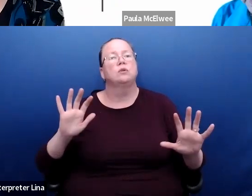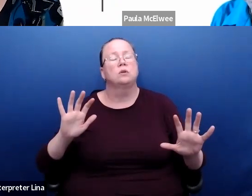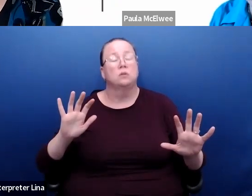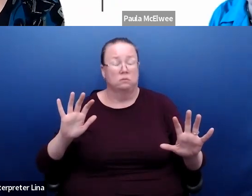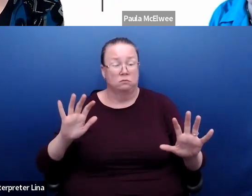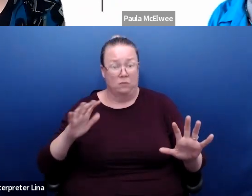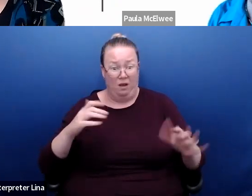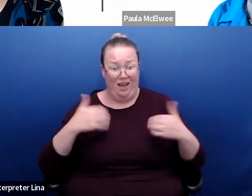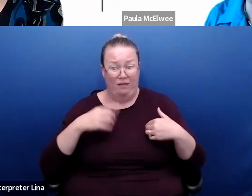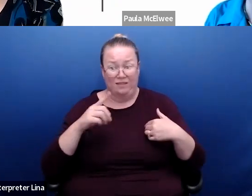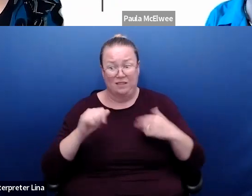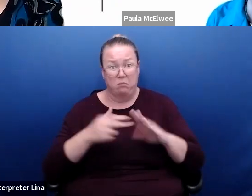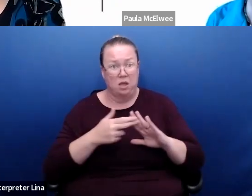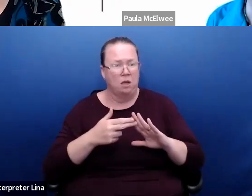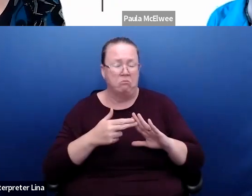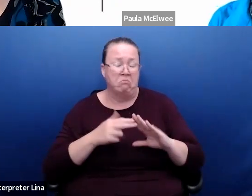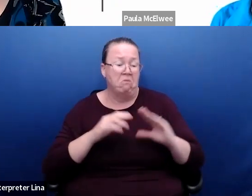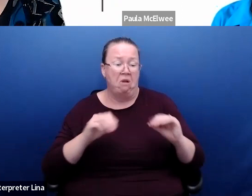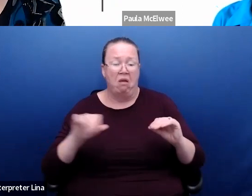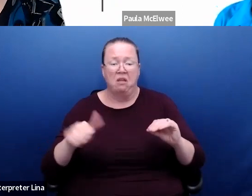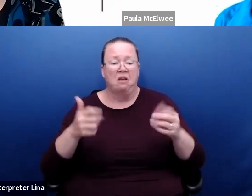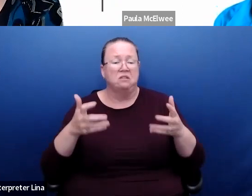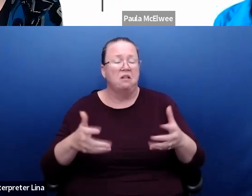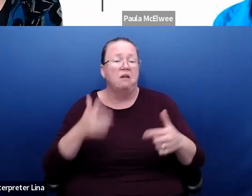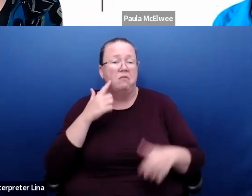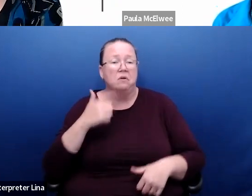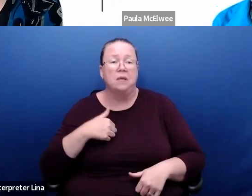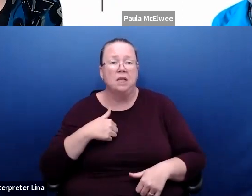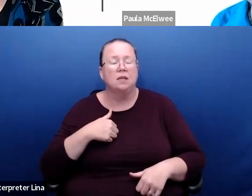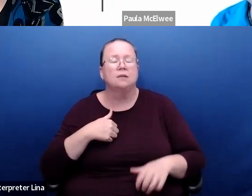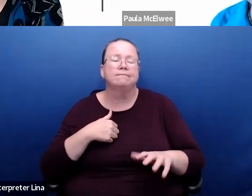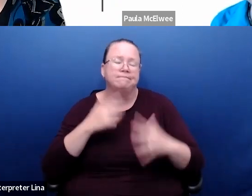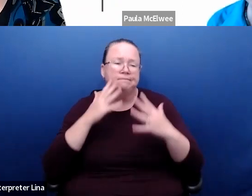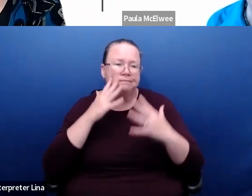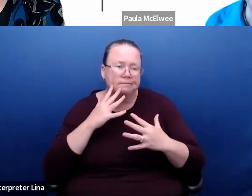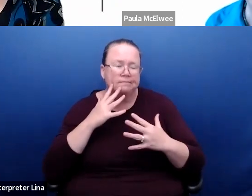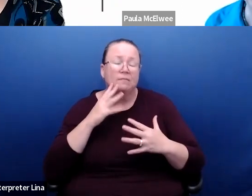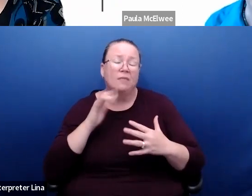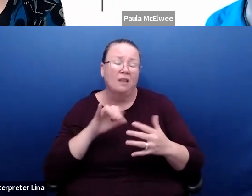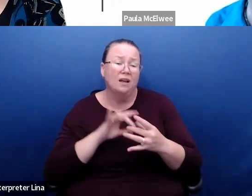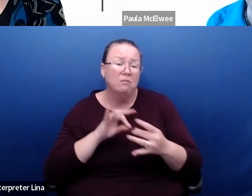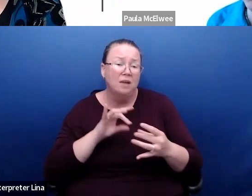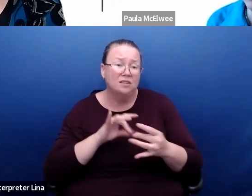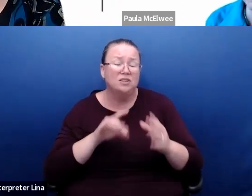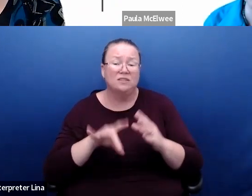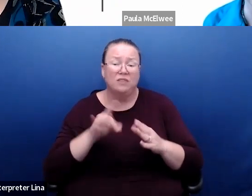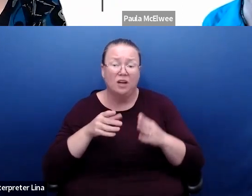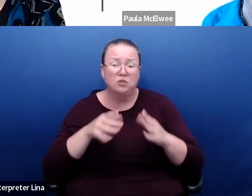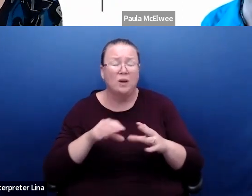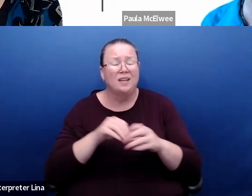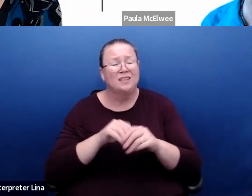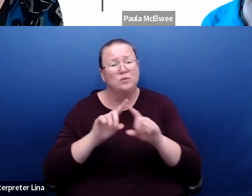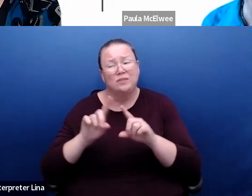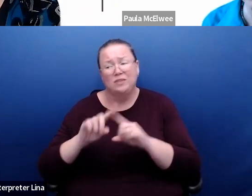have a disability, there's nothing else left for me. And unfortunately, that message finds its way into all kinds